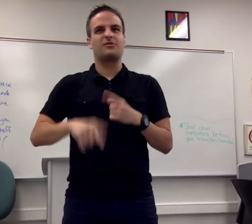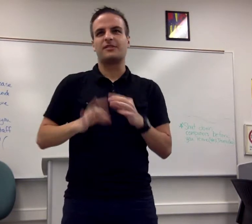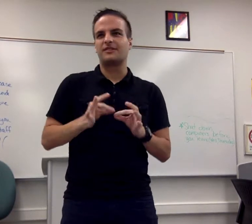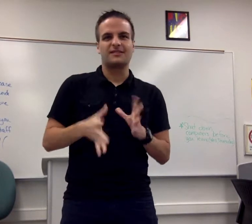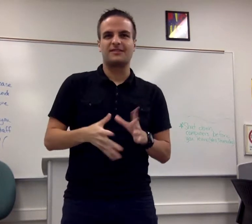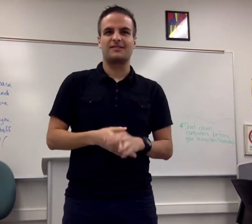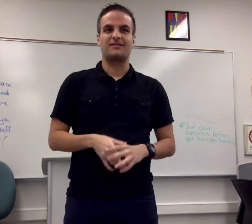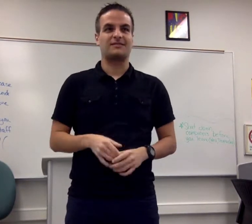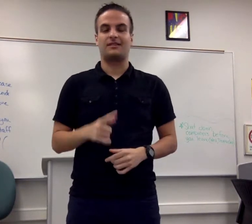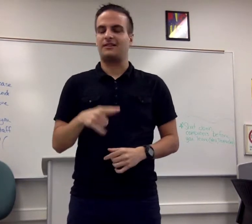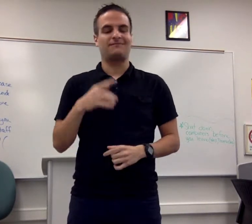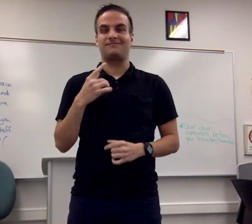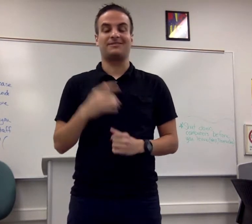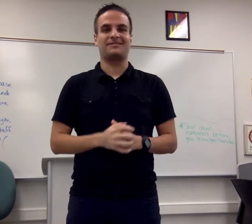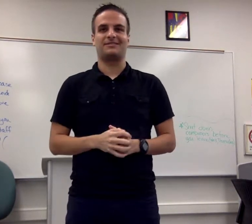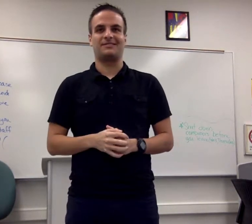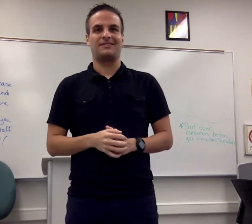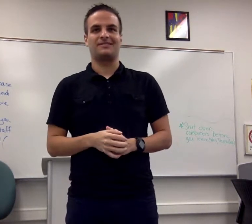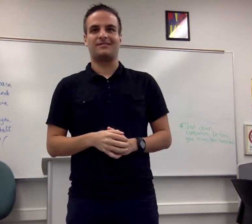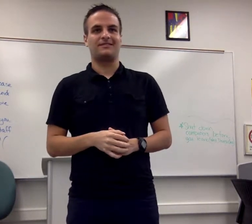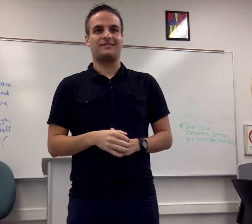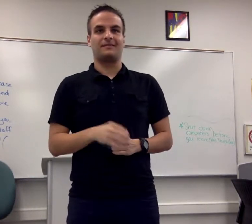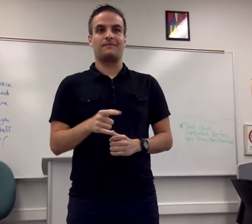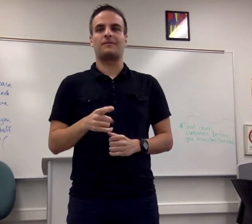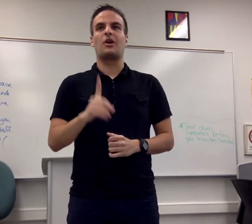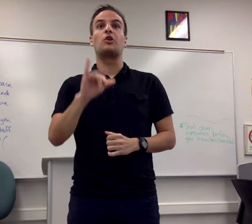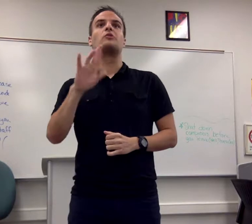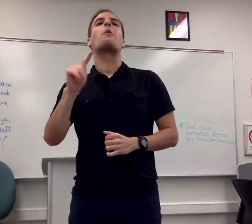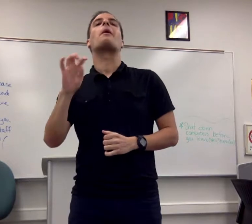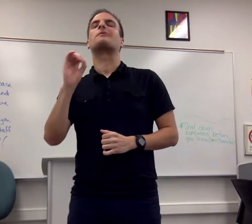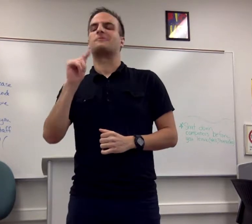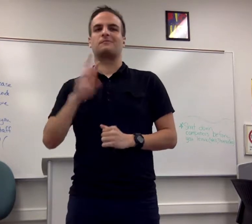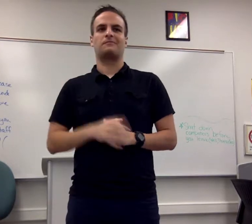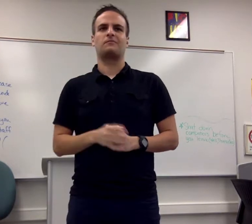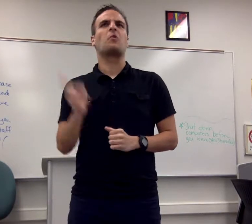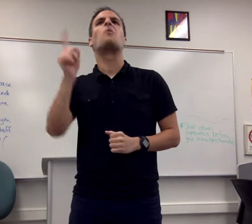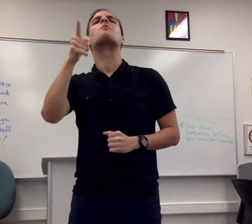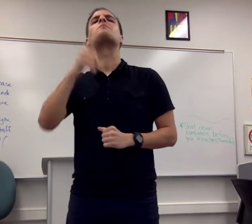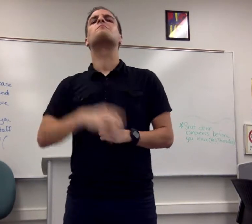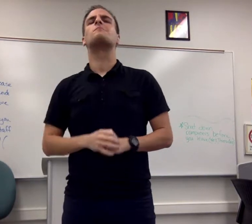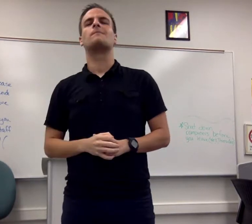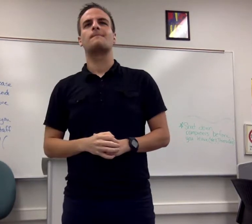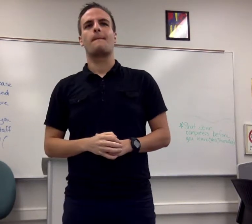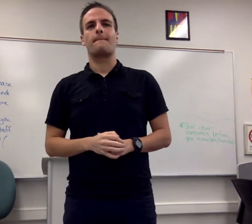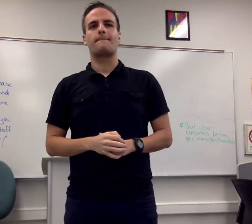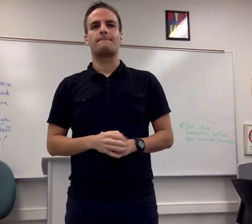I would have to. Director, why are you? Do something about this.